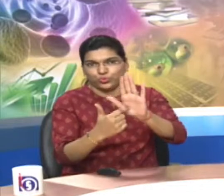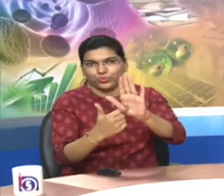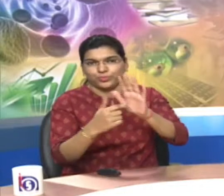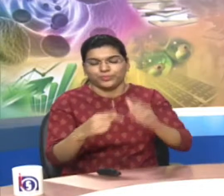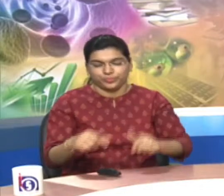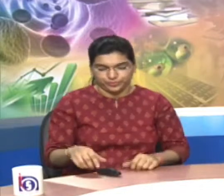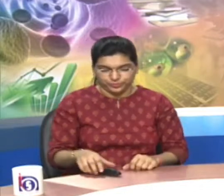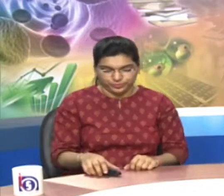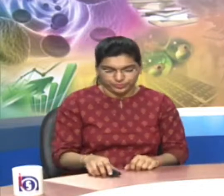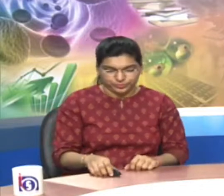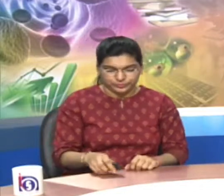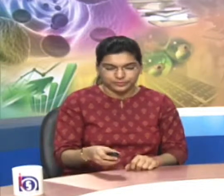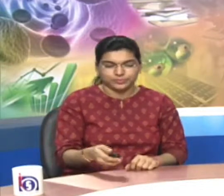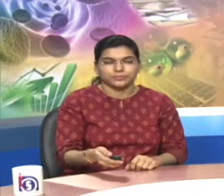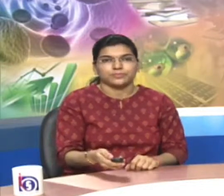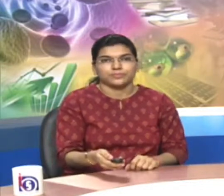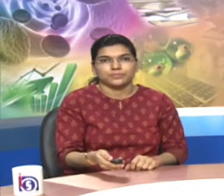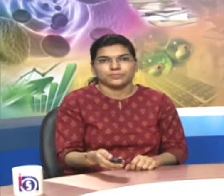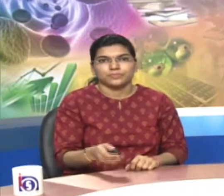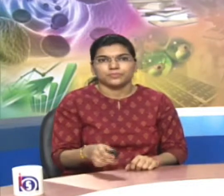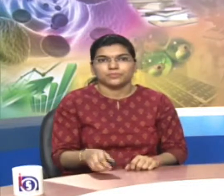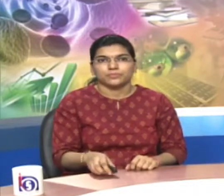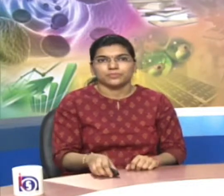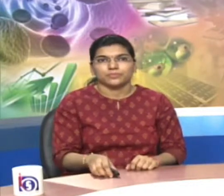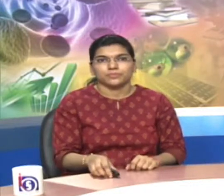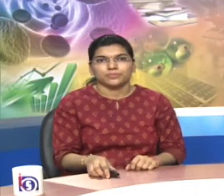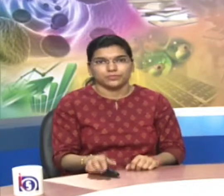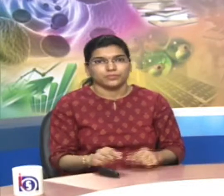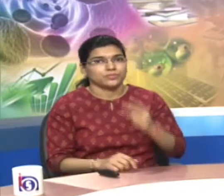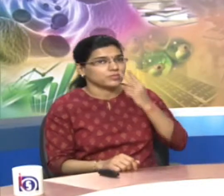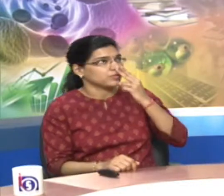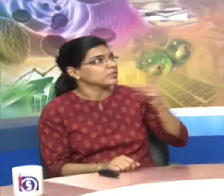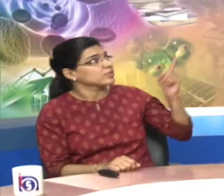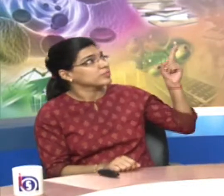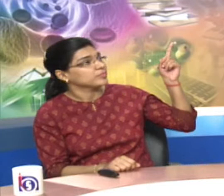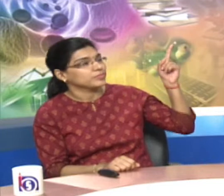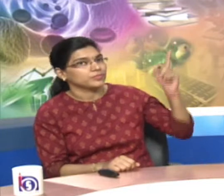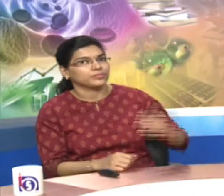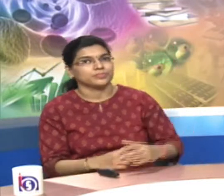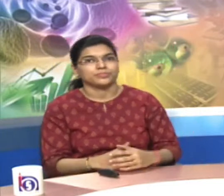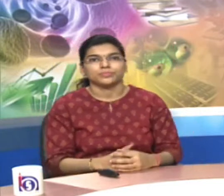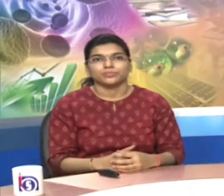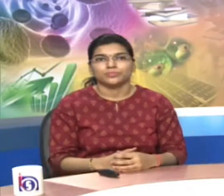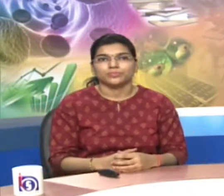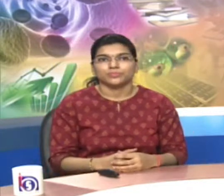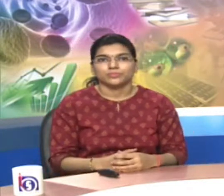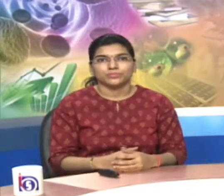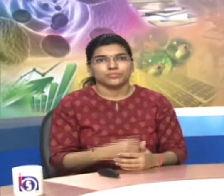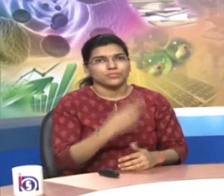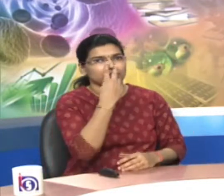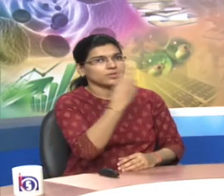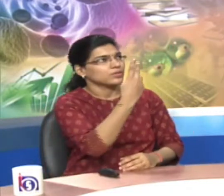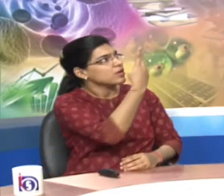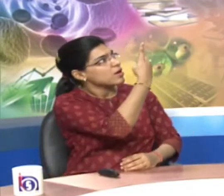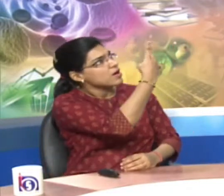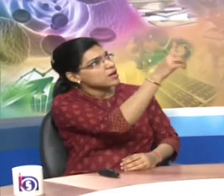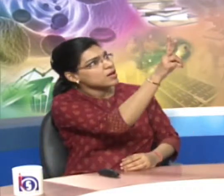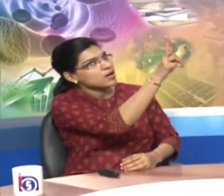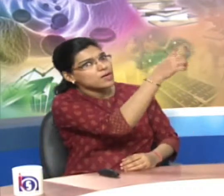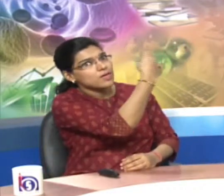Now, I will show you the picture of auto fit so that you can understand it better way. You can see on the screen